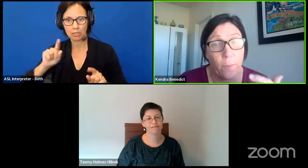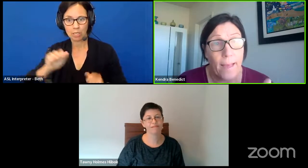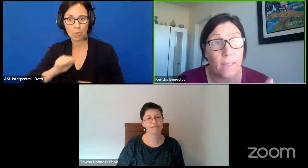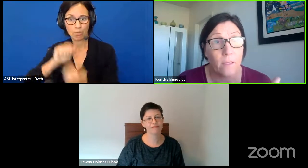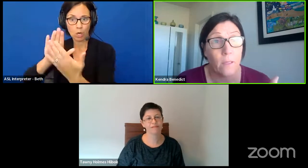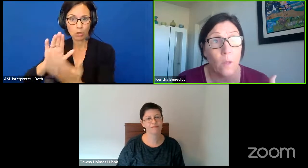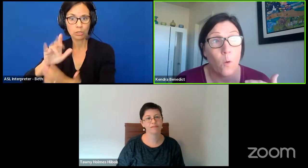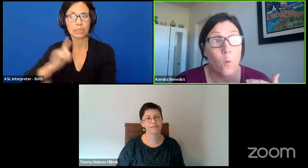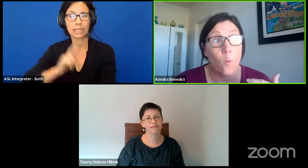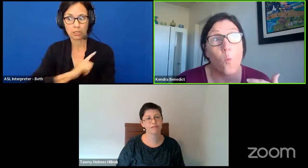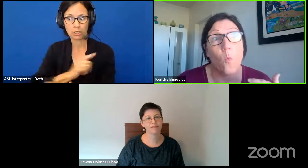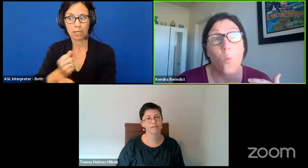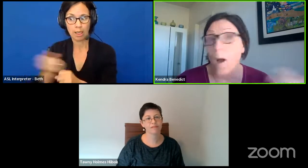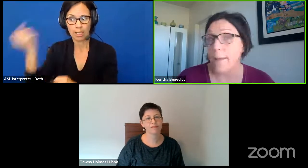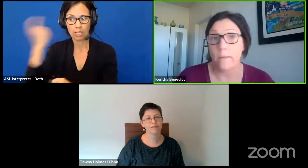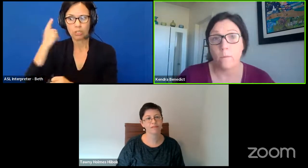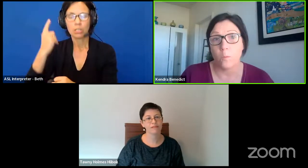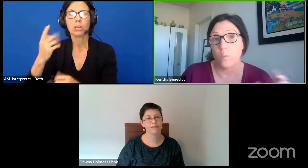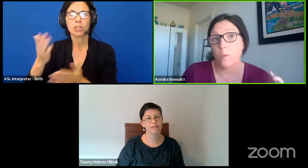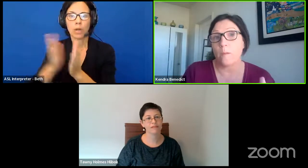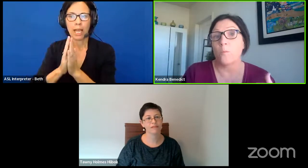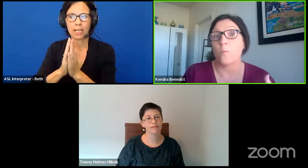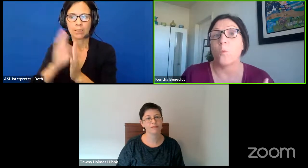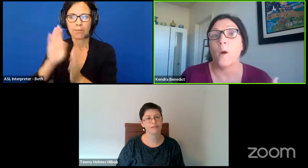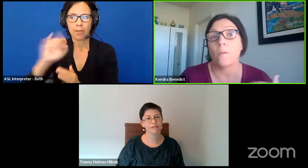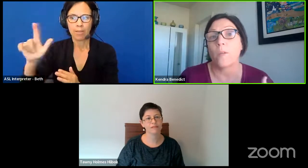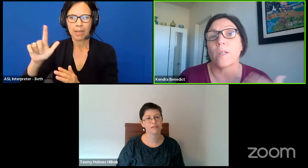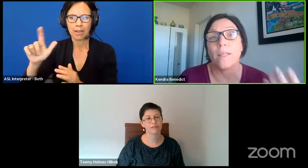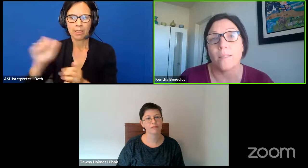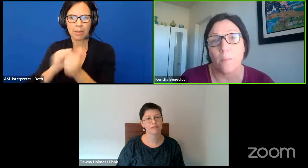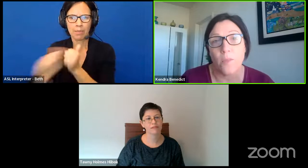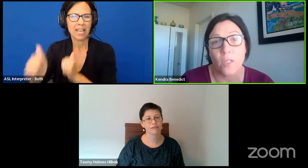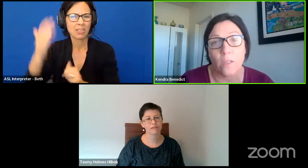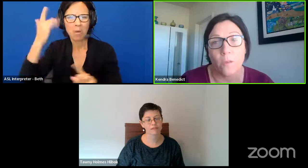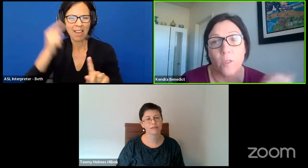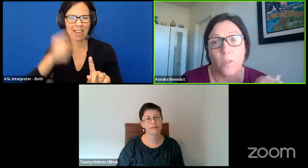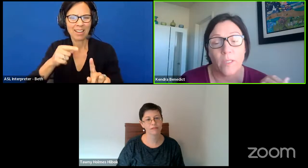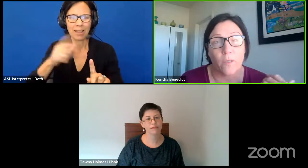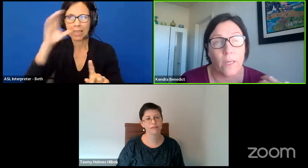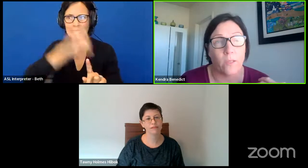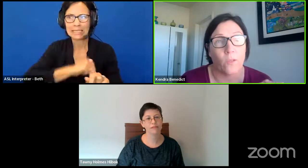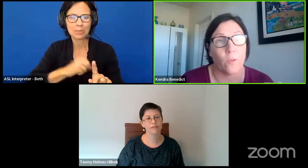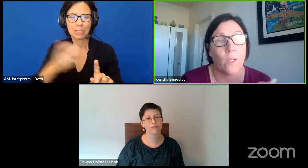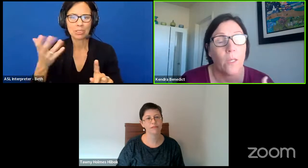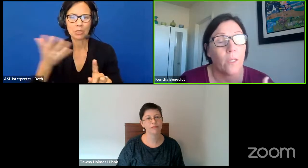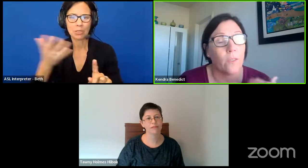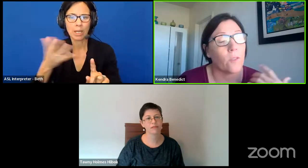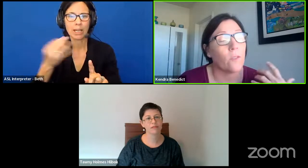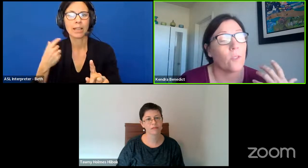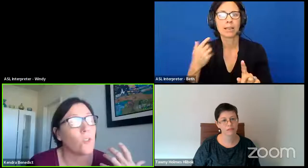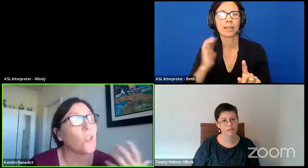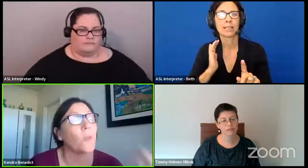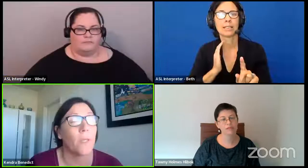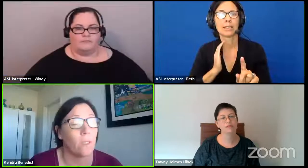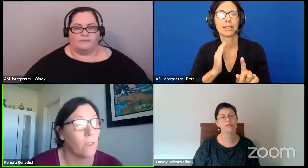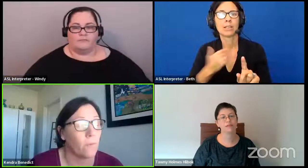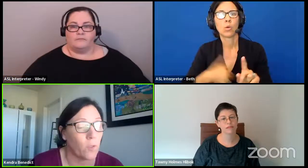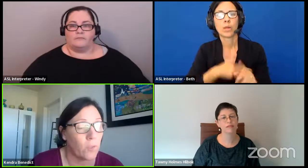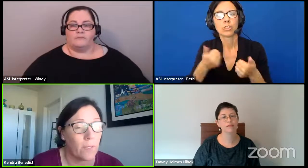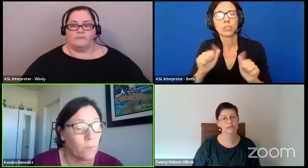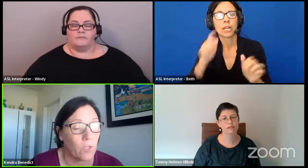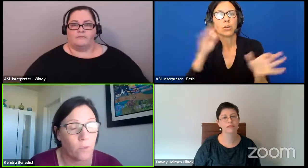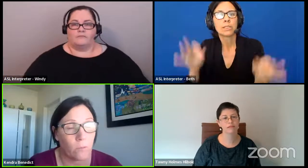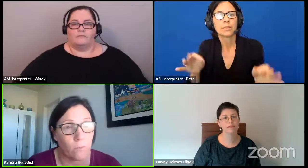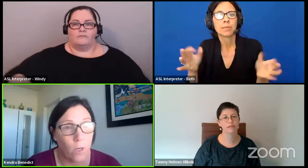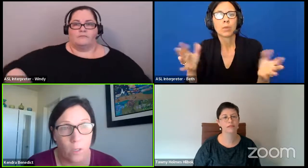this bill passed. Why? What are the assumptions, and what are we trying to determine if